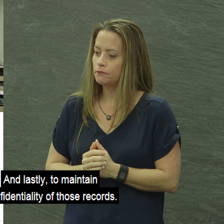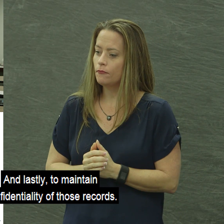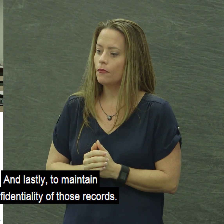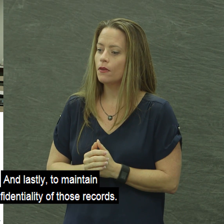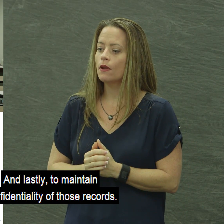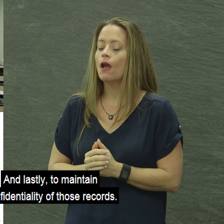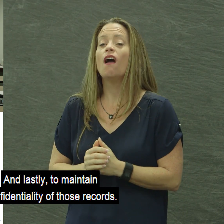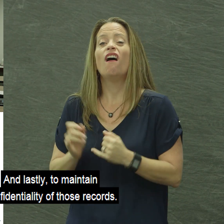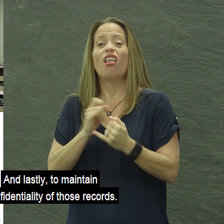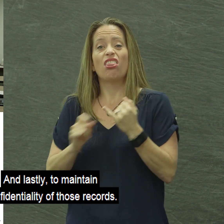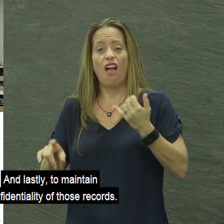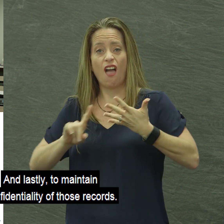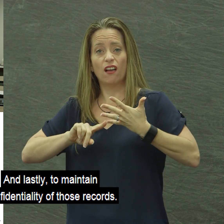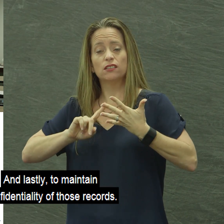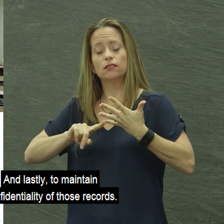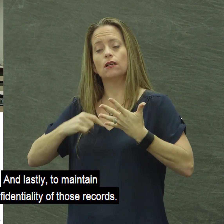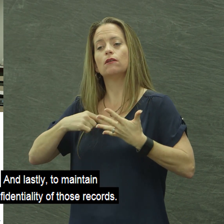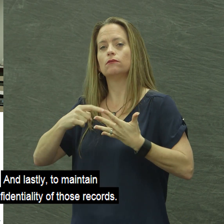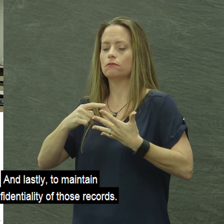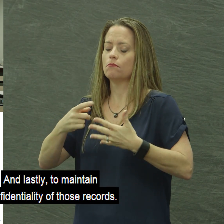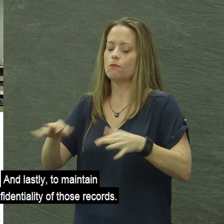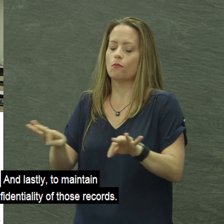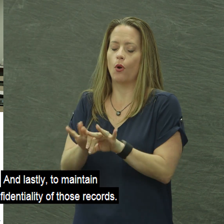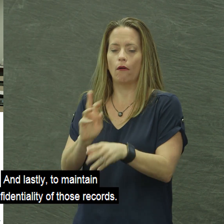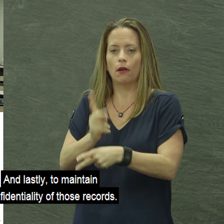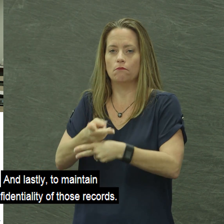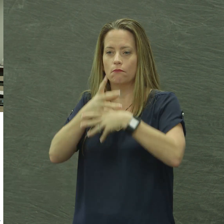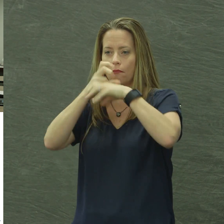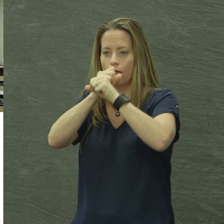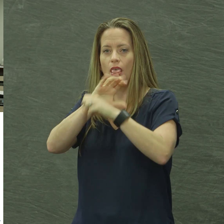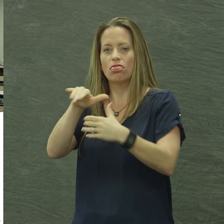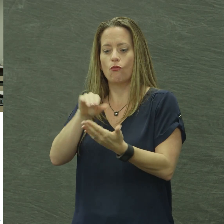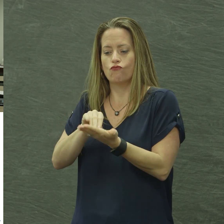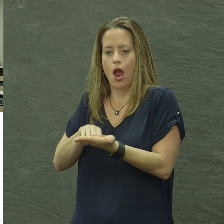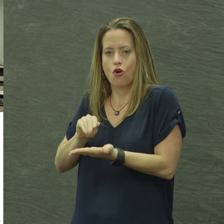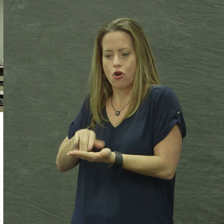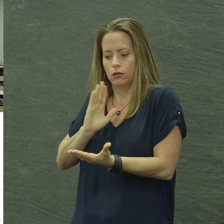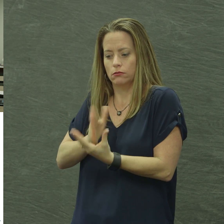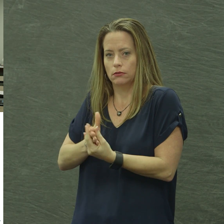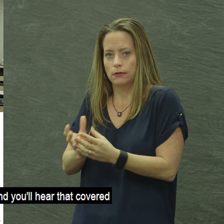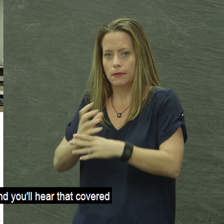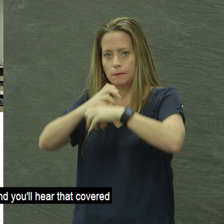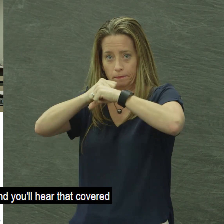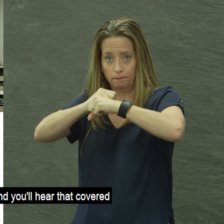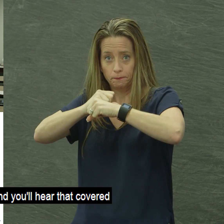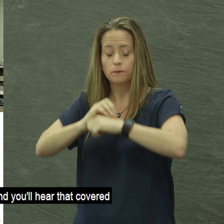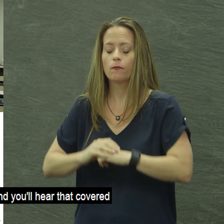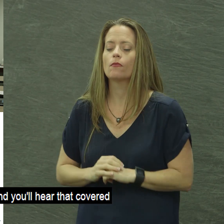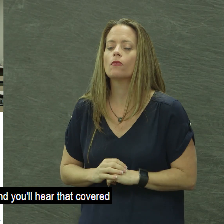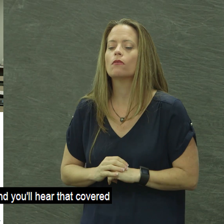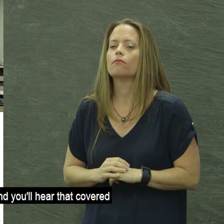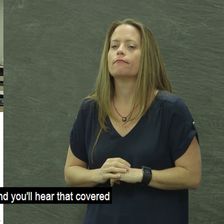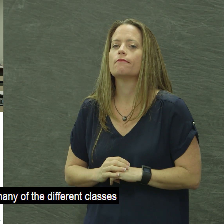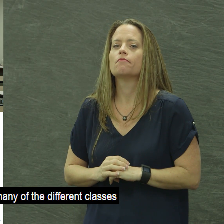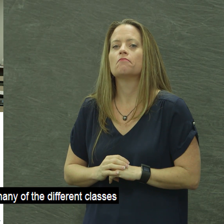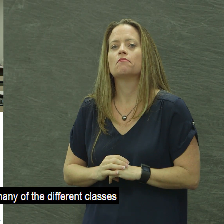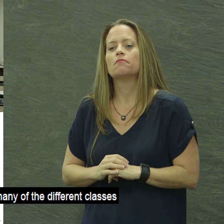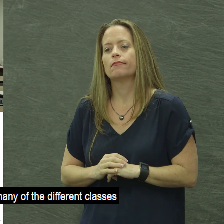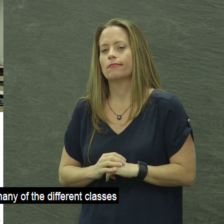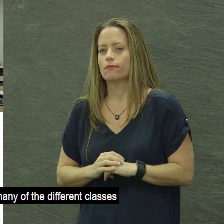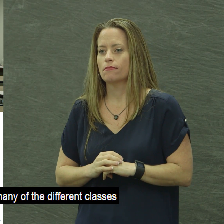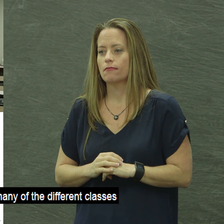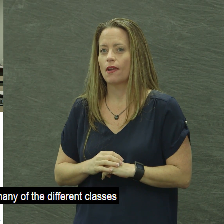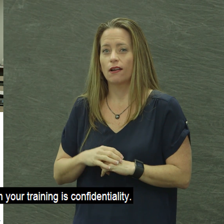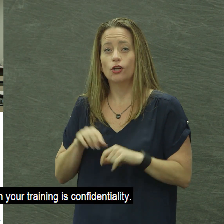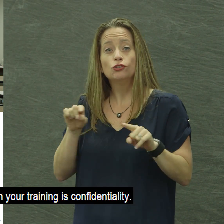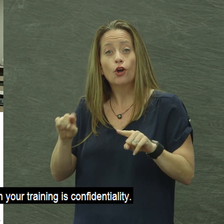And lastly, to maintain confidentiality of those records. And you'll hear that covered in many of the